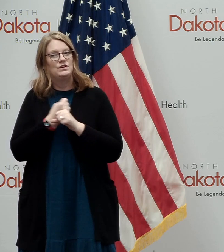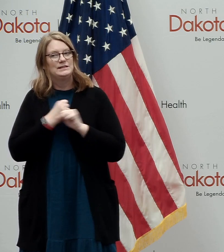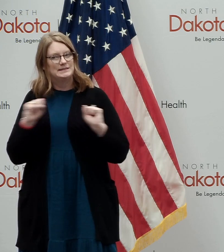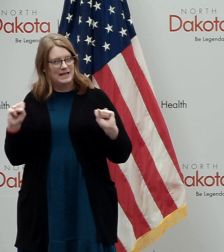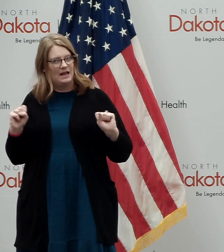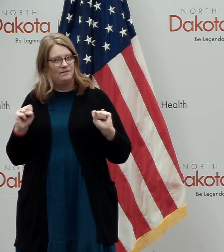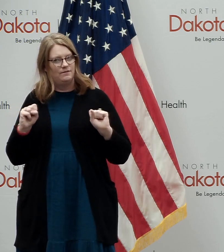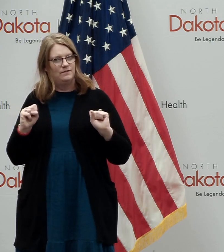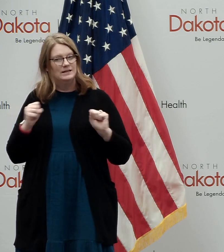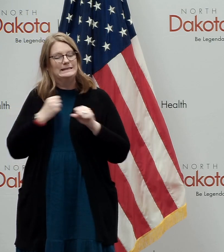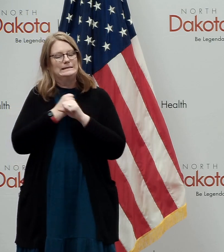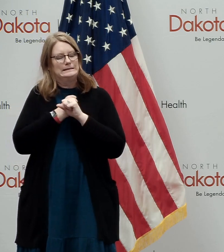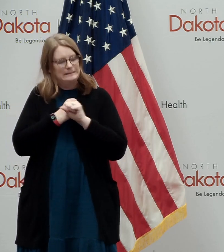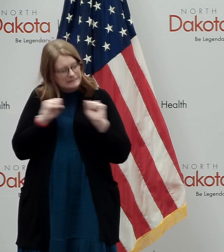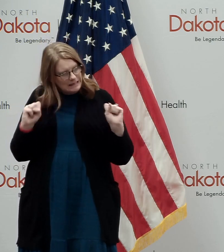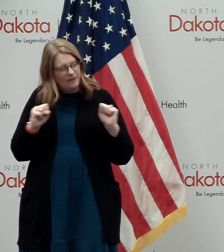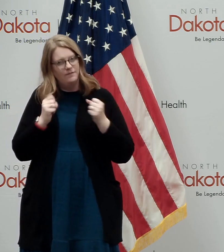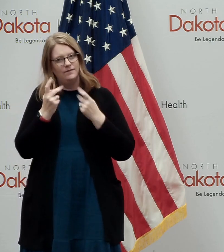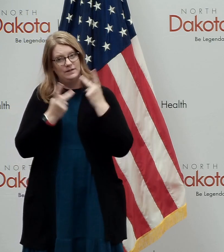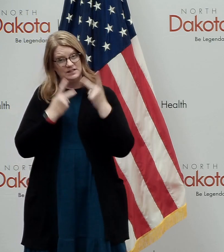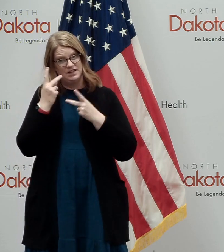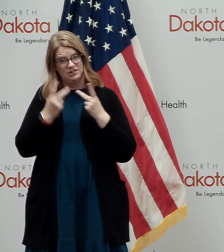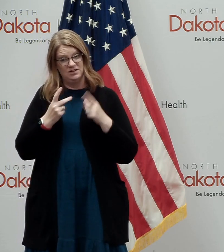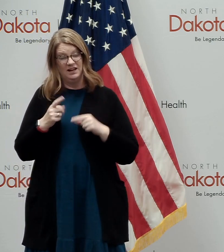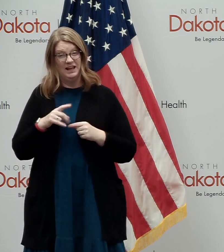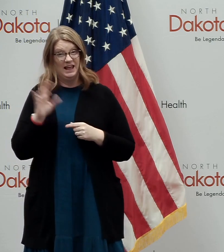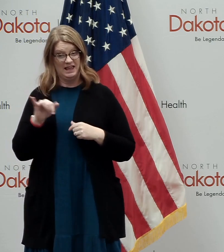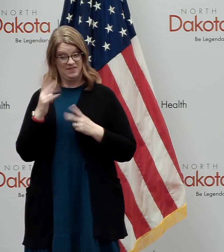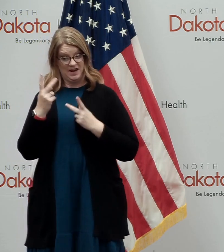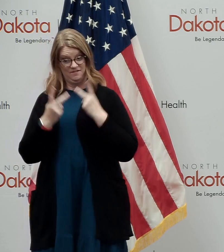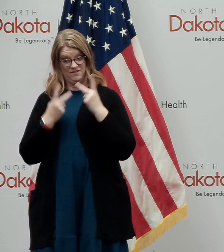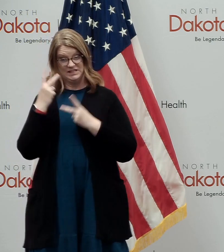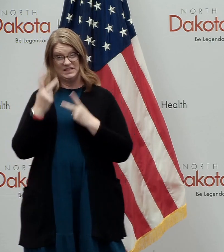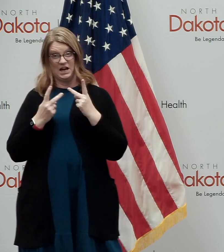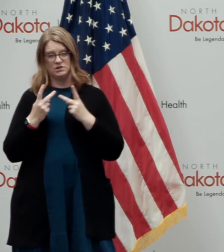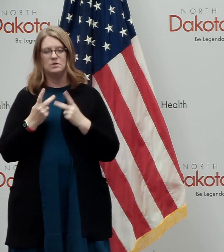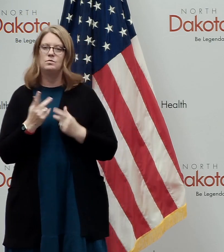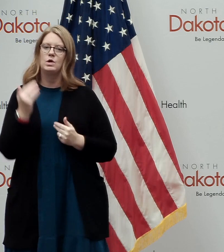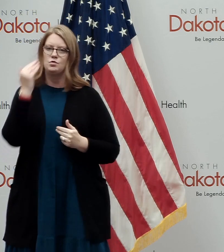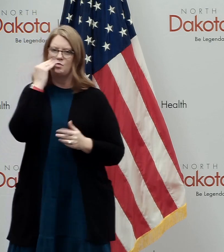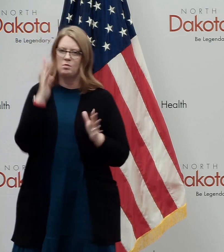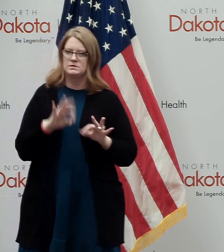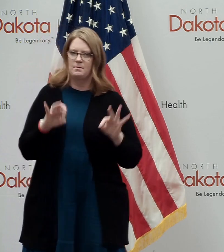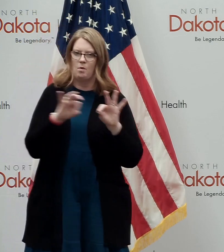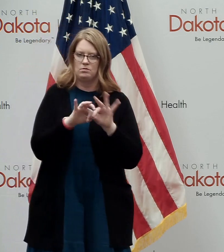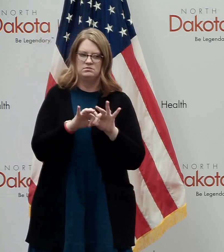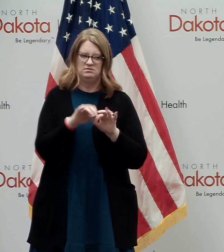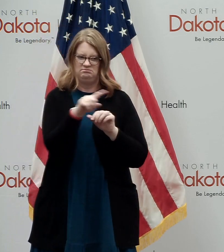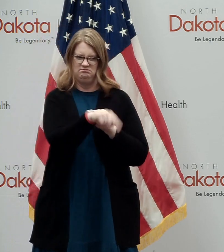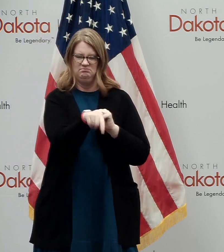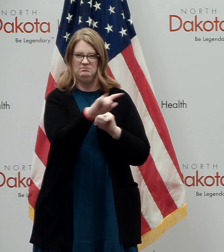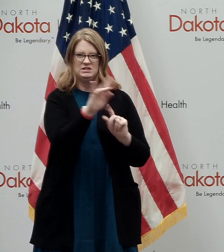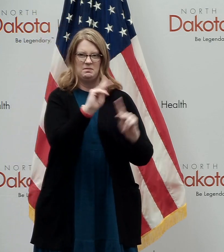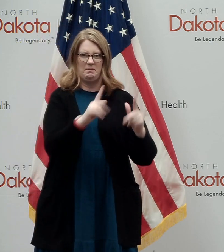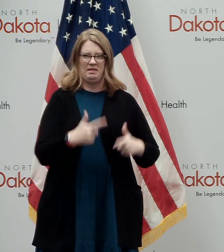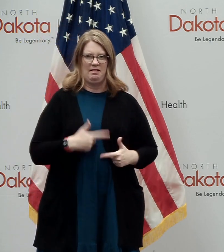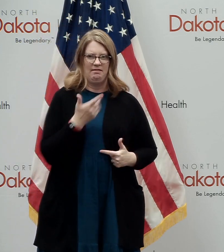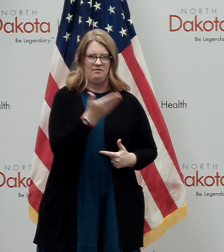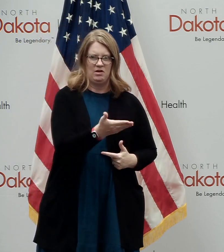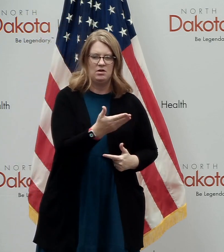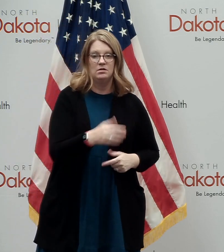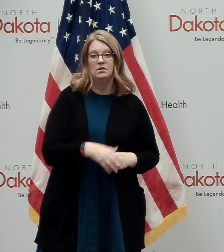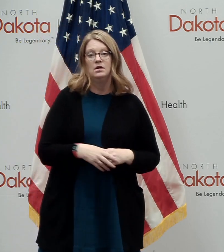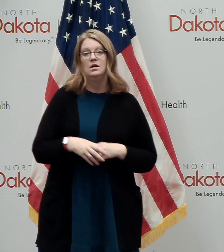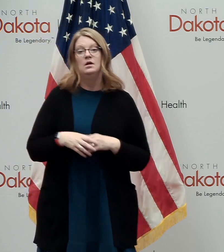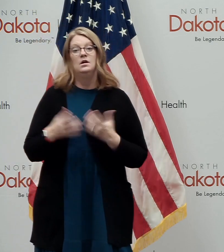visitation that we know is really important to the residents' mental health and well-being. And it is important to note that the recent surge